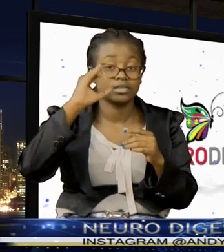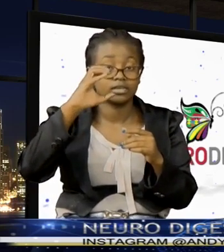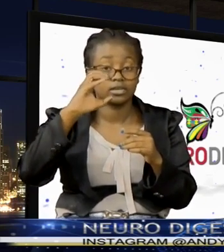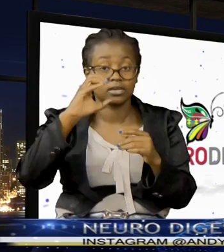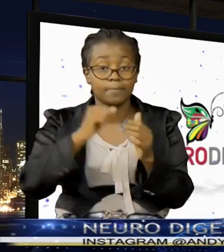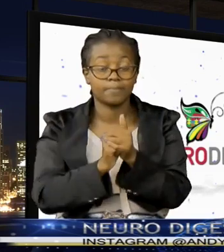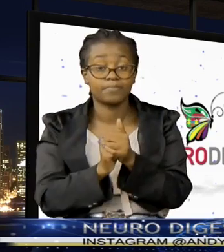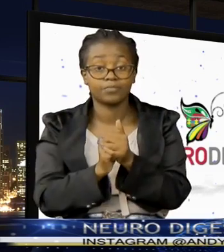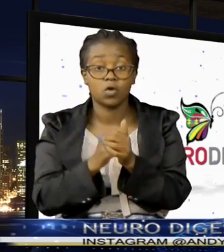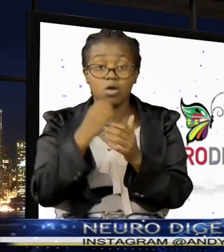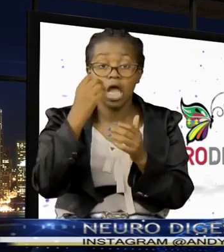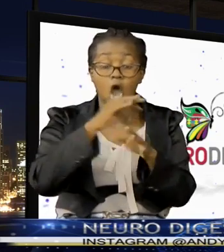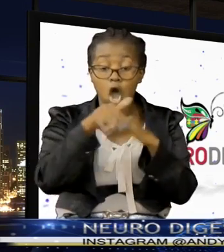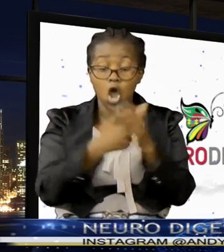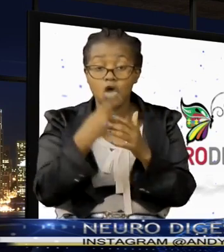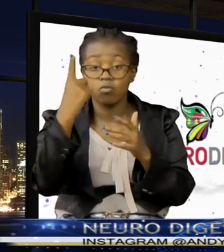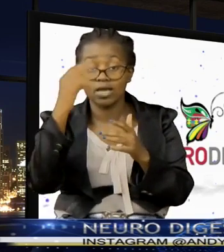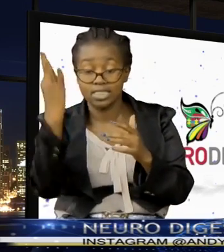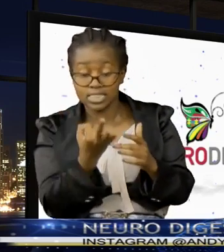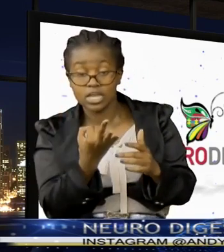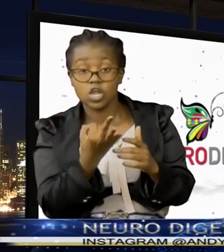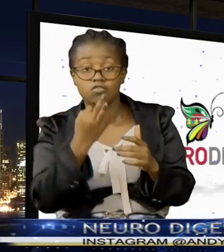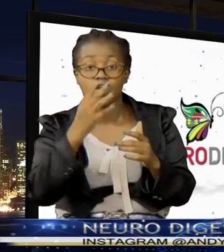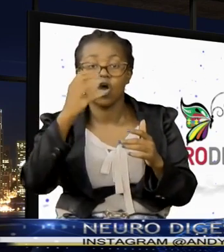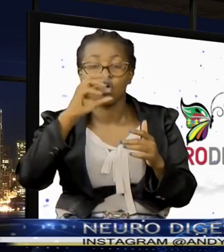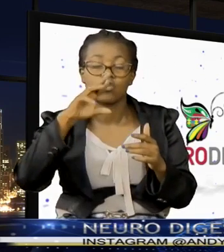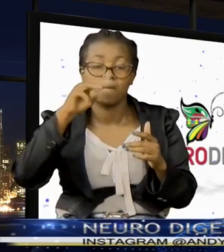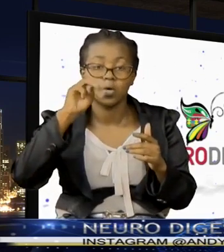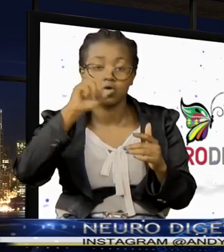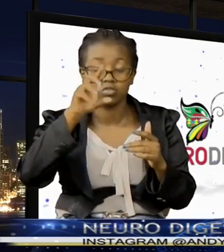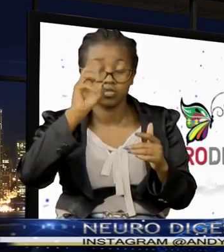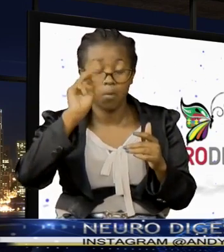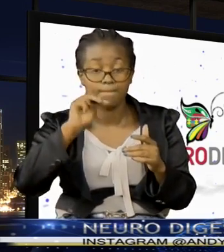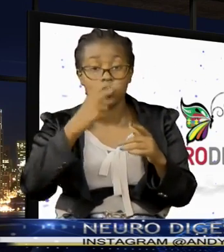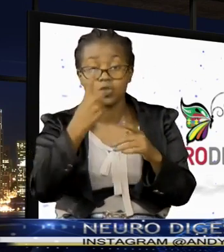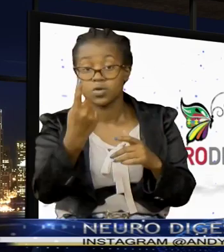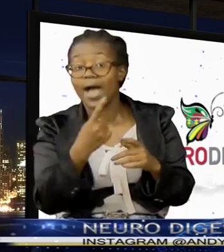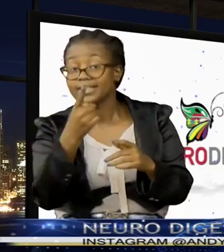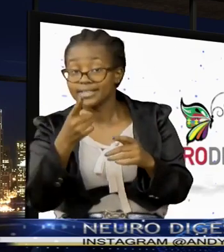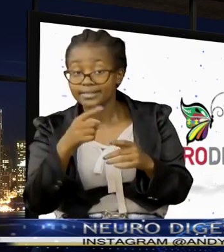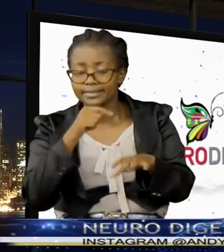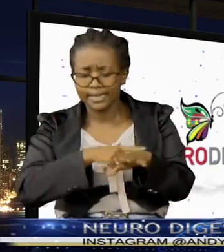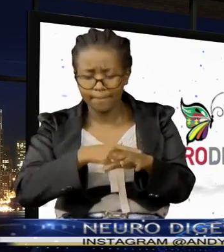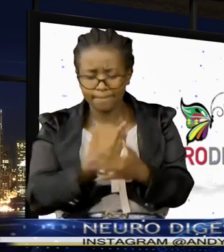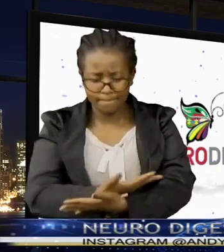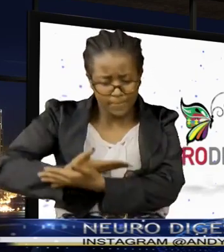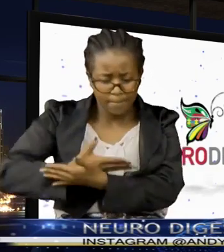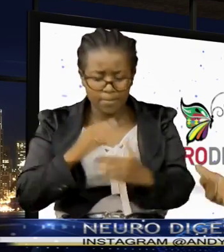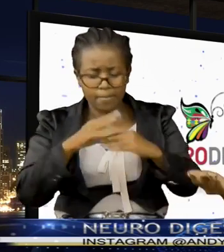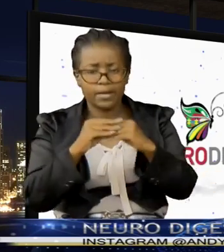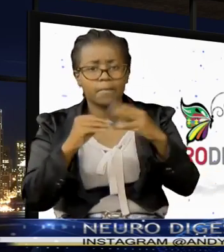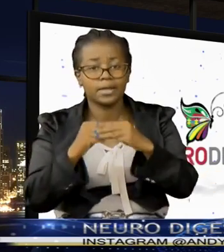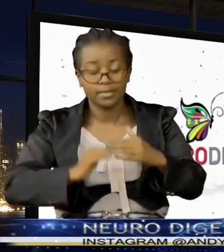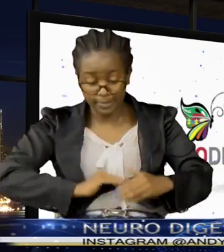all or a third of a copy of chromosome 21. When a child is being formed in the mother's womb, our DNA